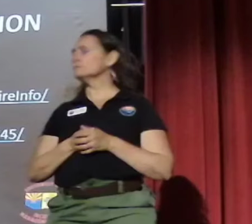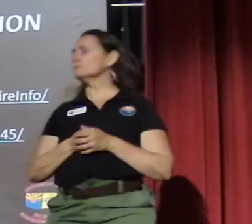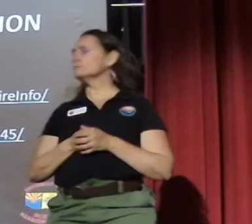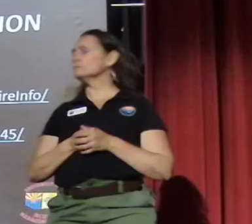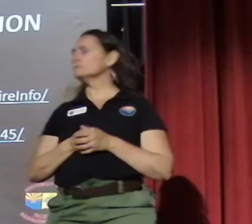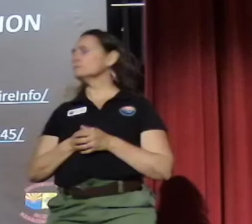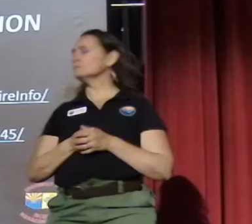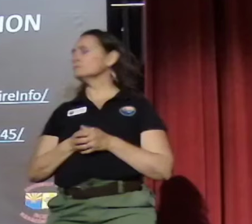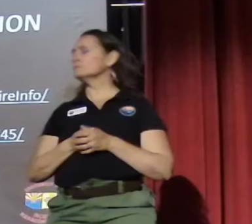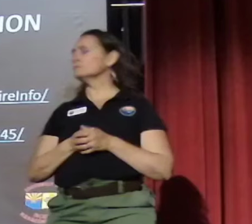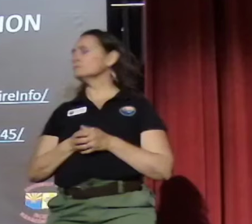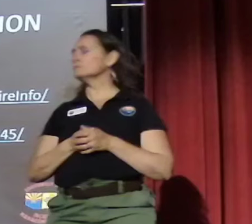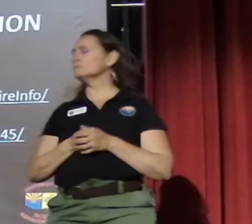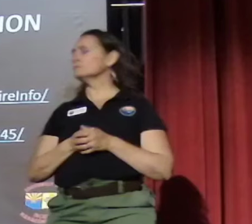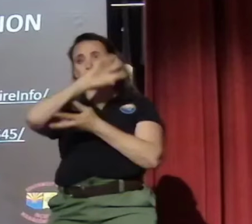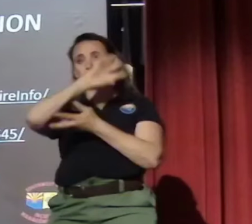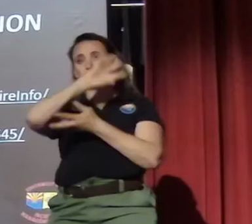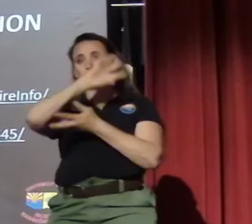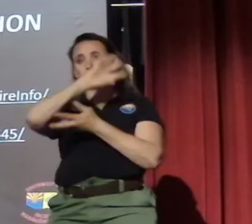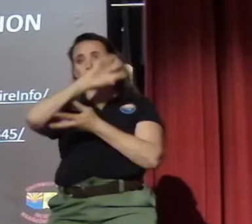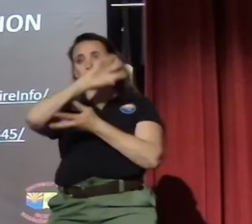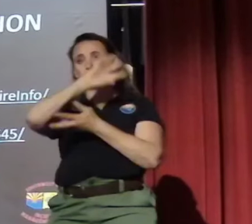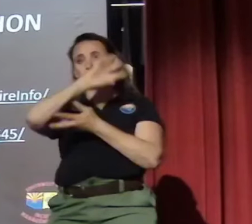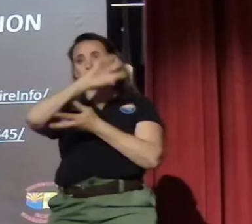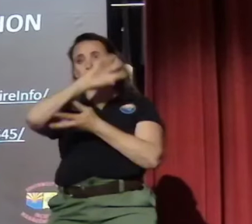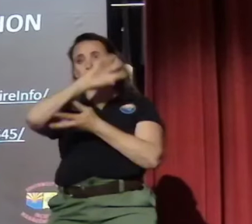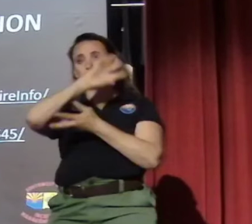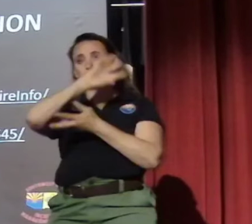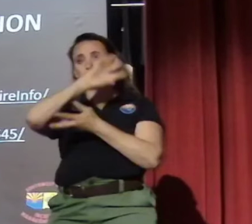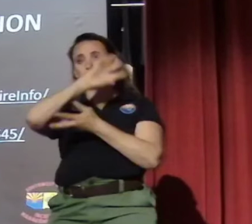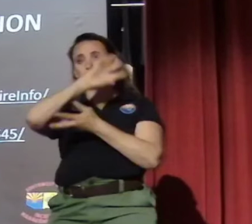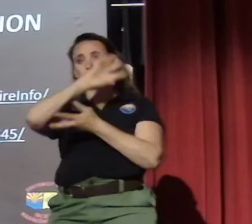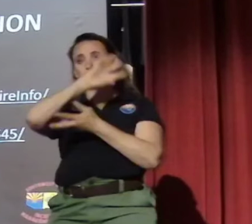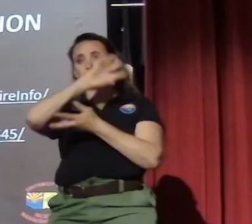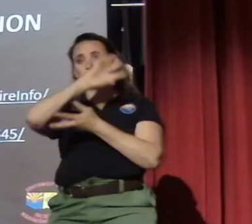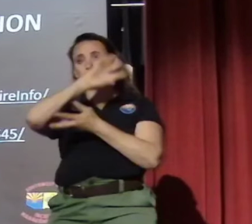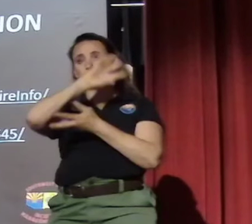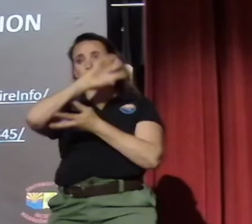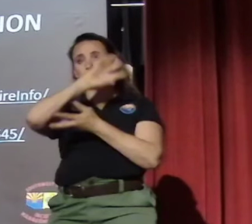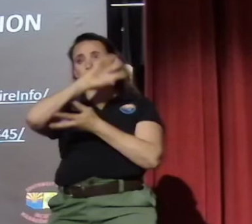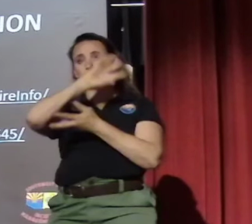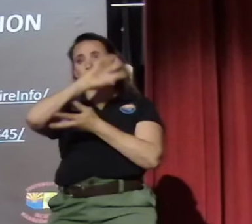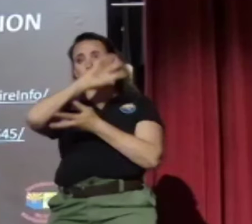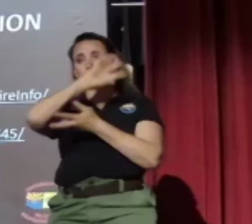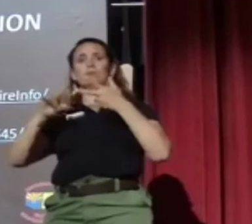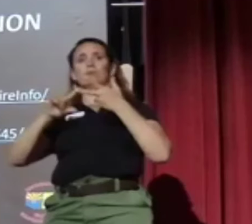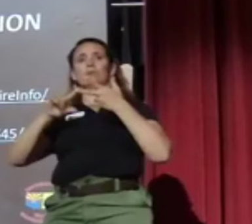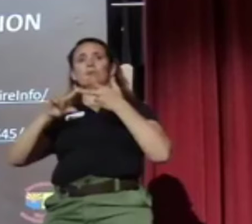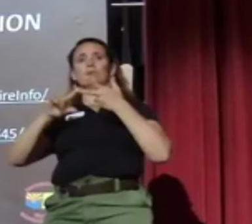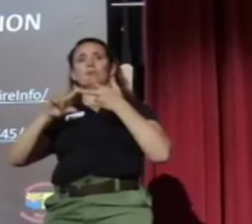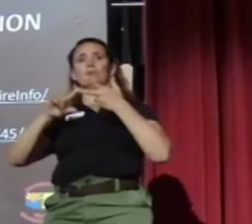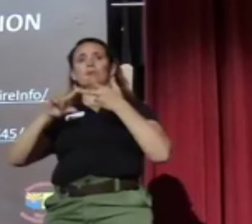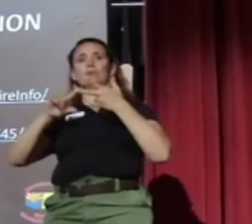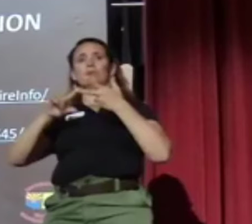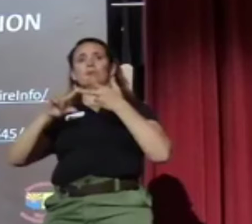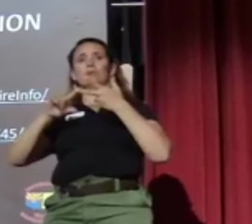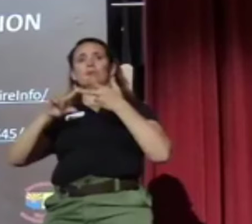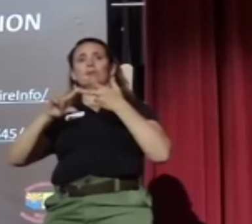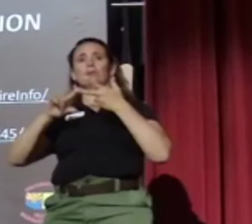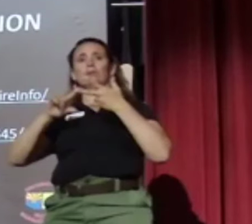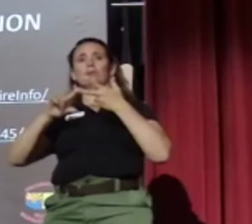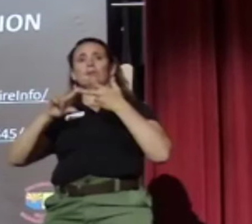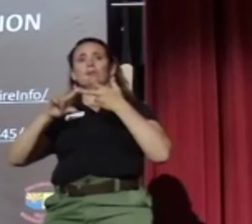32,757 acres at 0% contained. And currently there are 334 personnel working on the